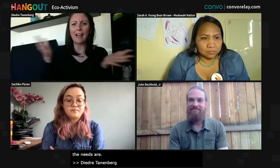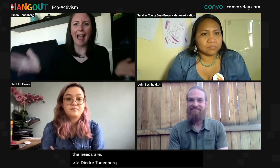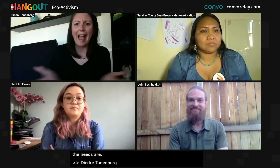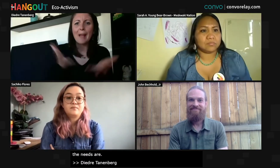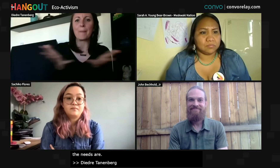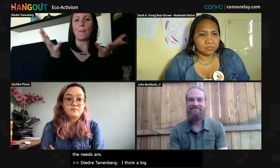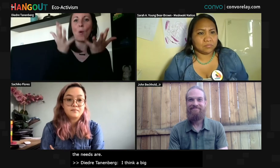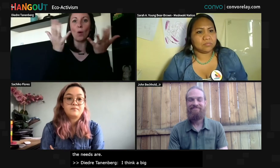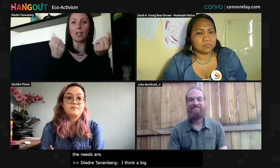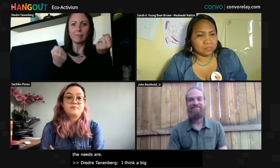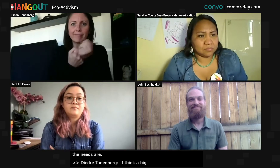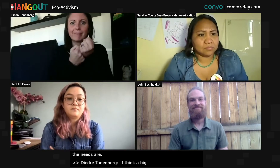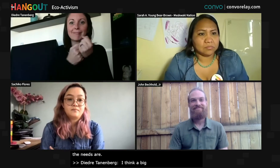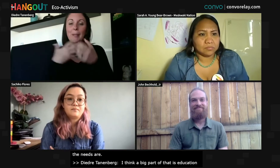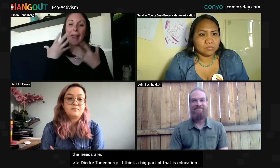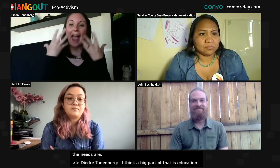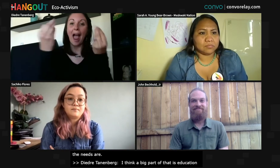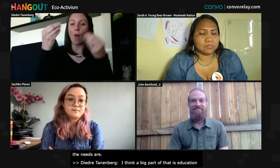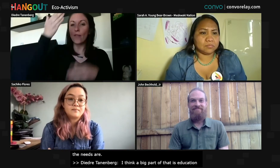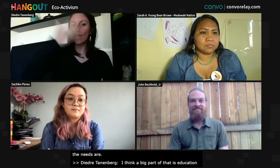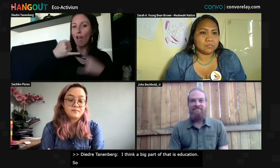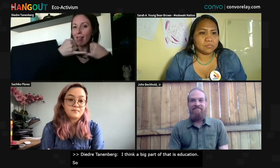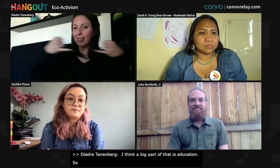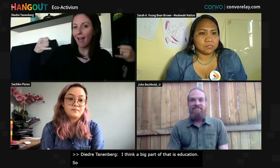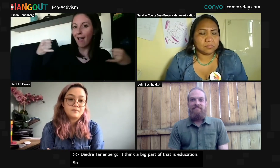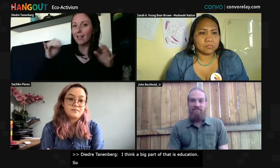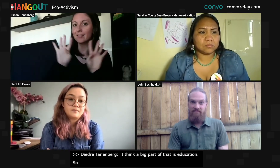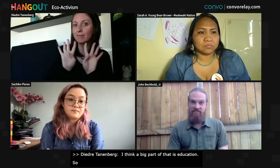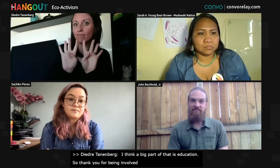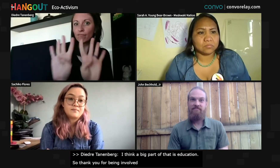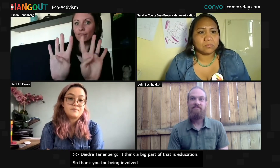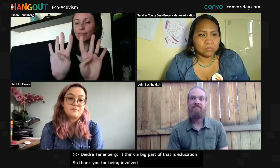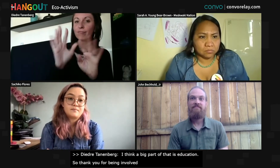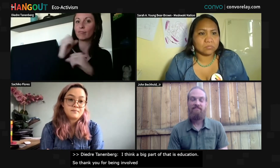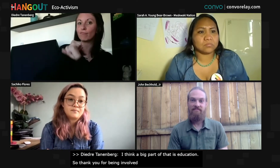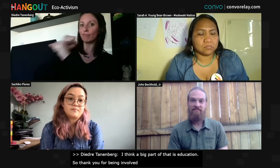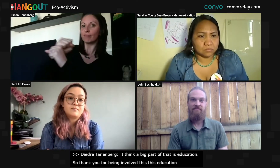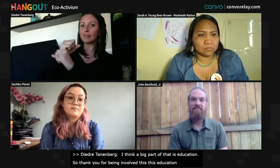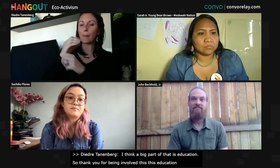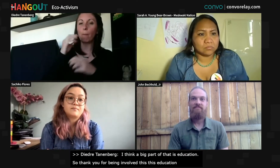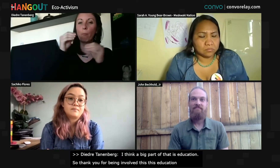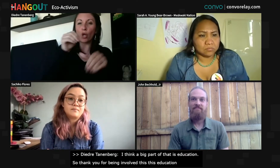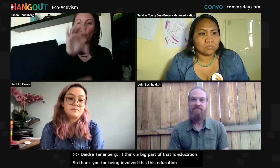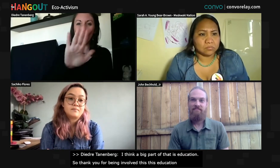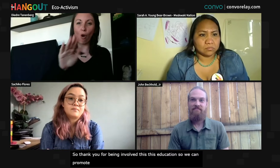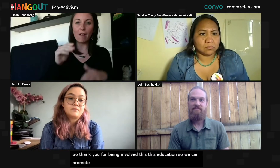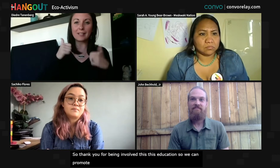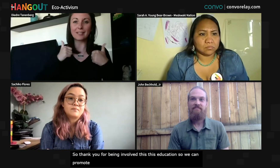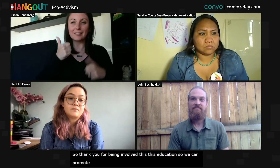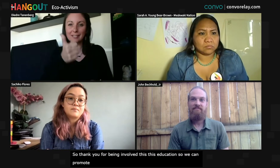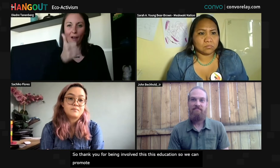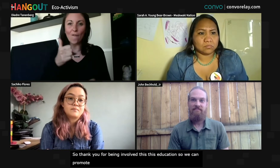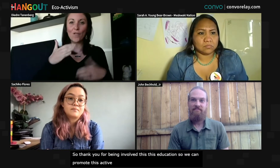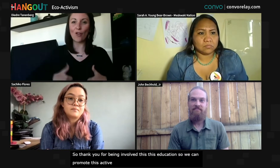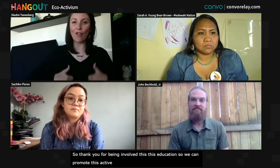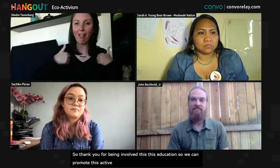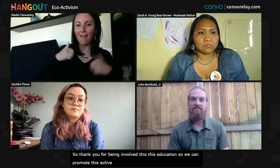for being involved in this conversation so that we can promote this activism and get people out on the front lines for the